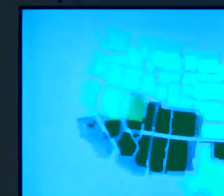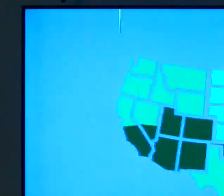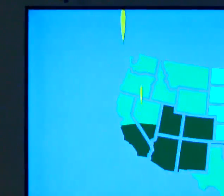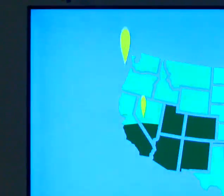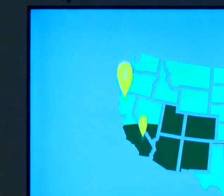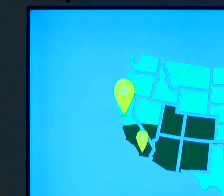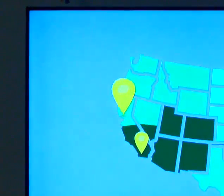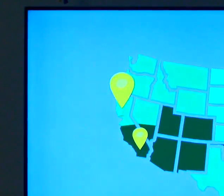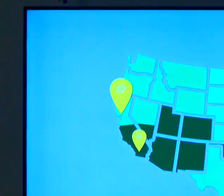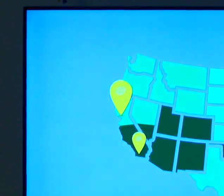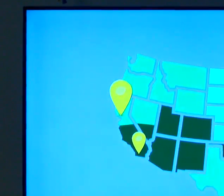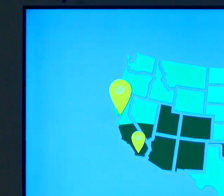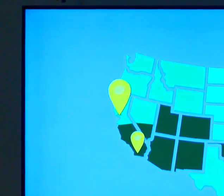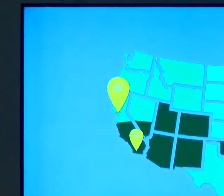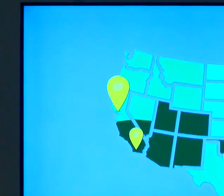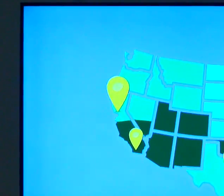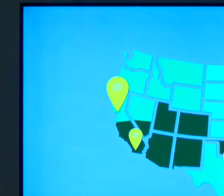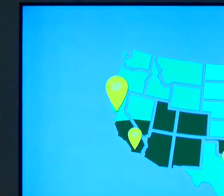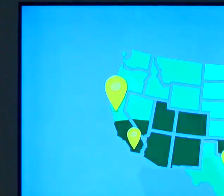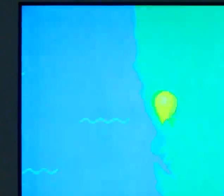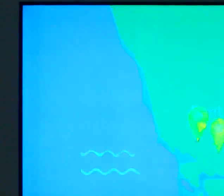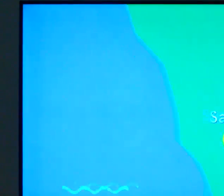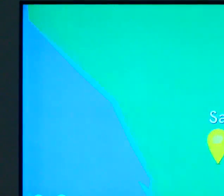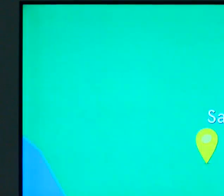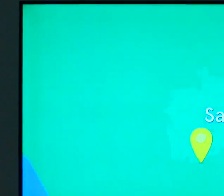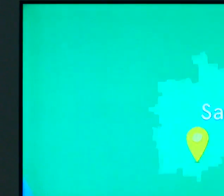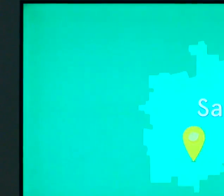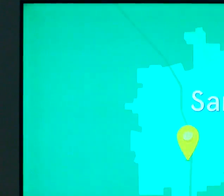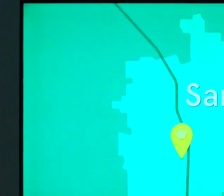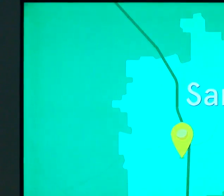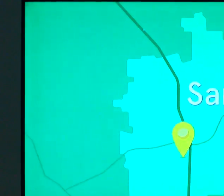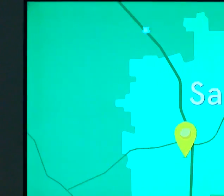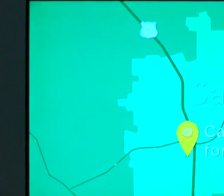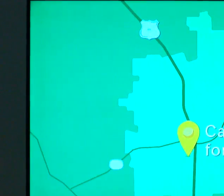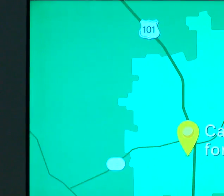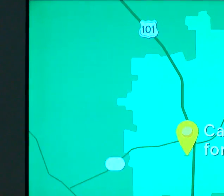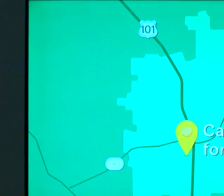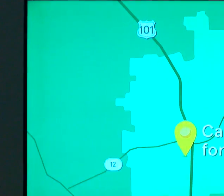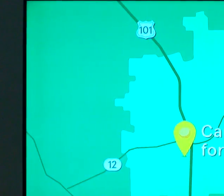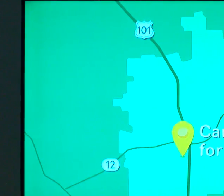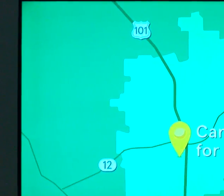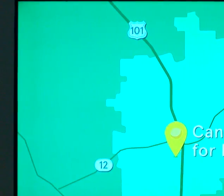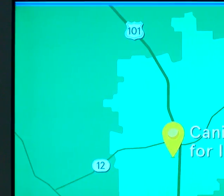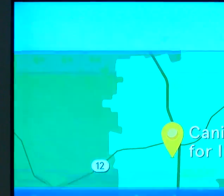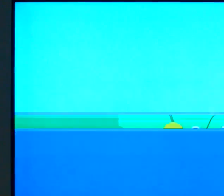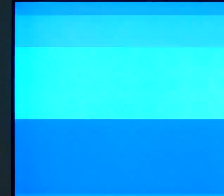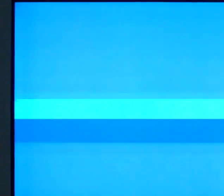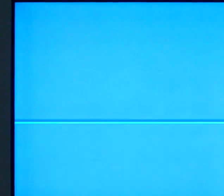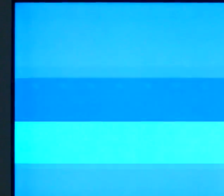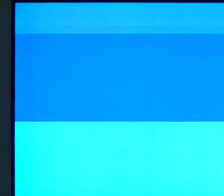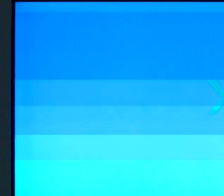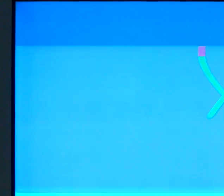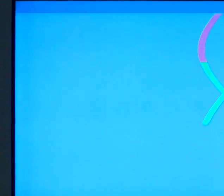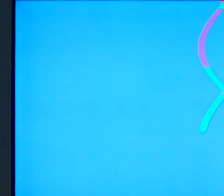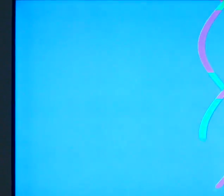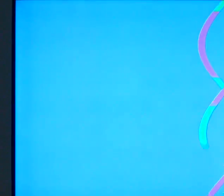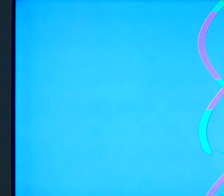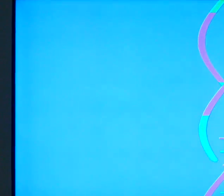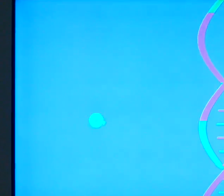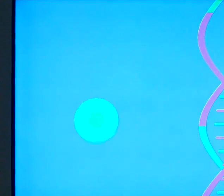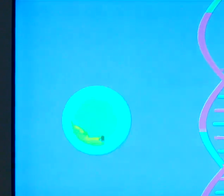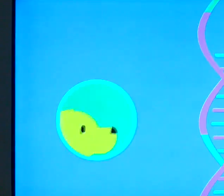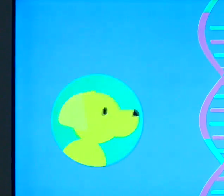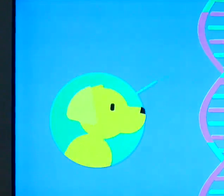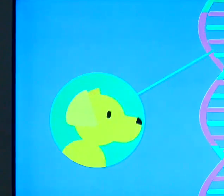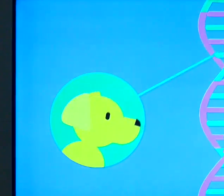disabilities. At their national headquarters in Santa Rosa, California, the work starts before puppies are even born.